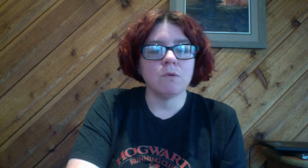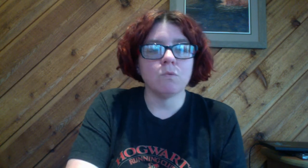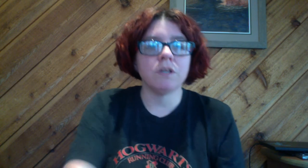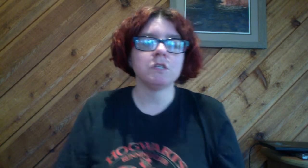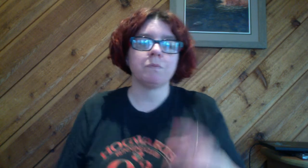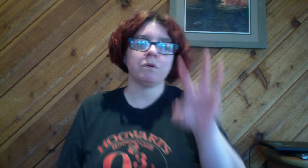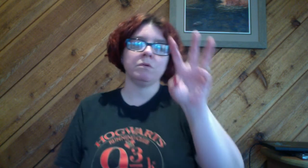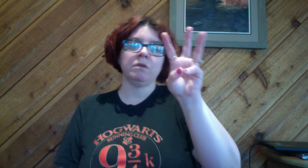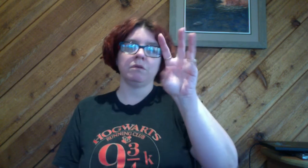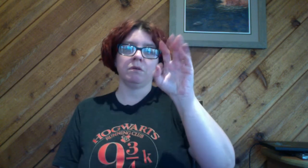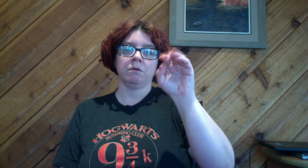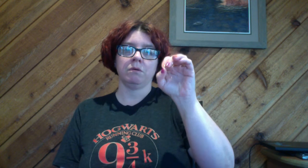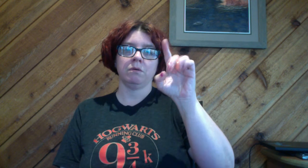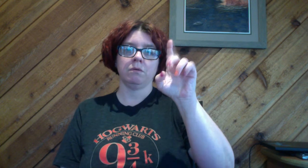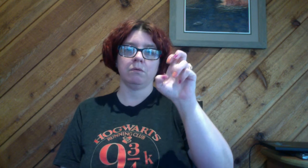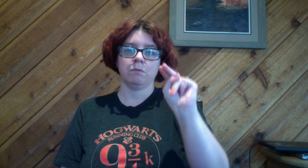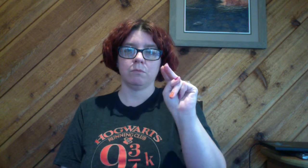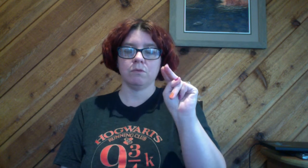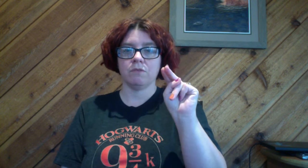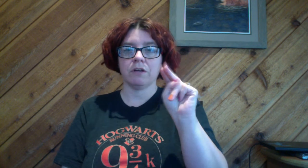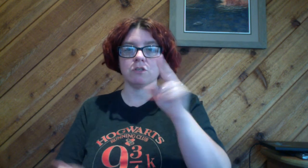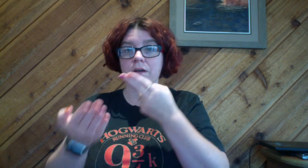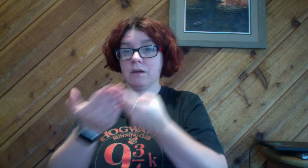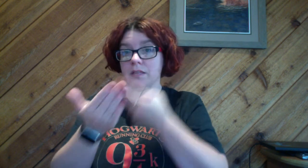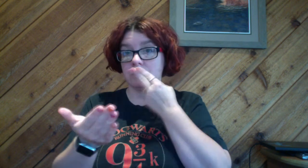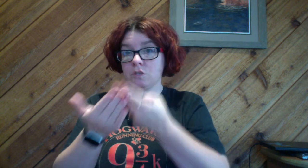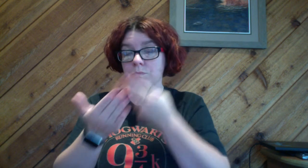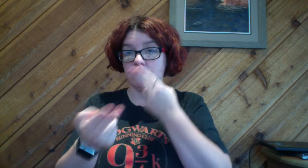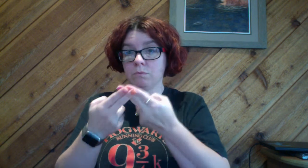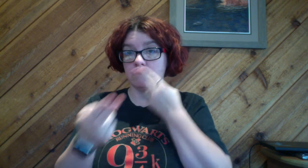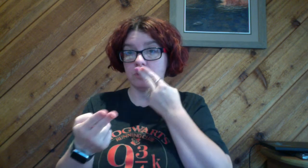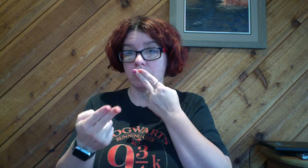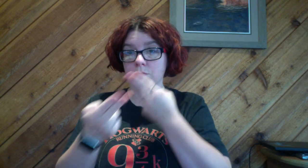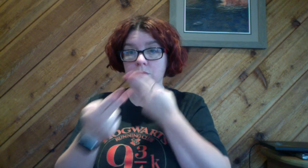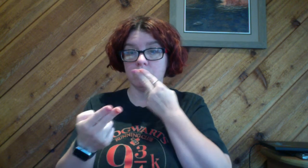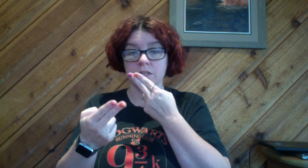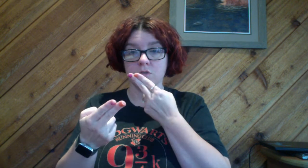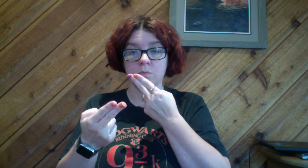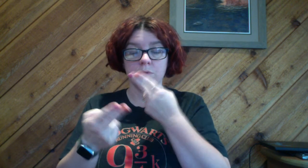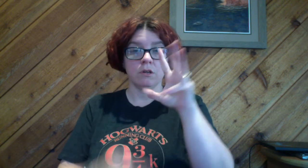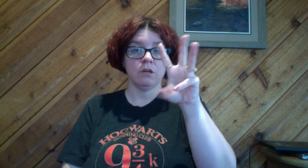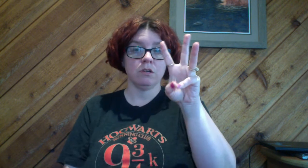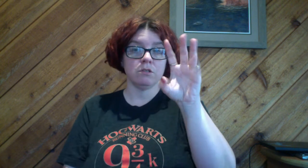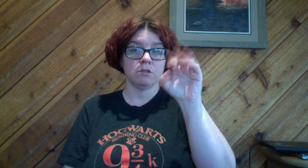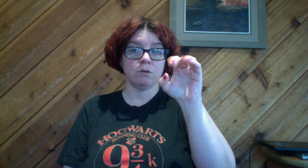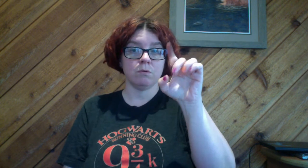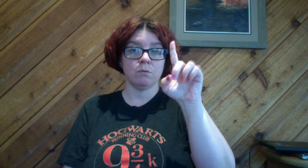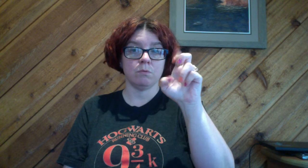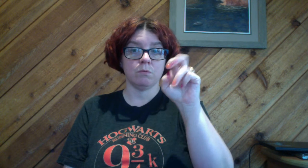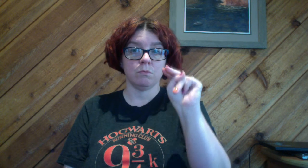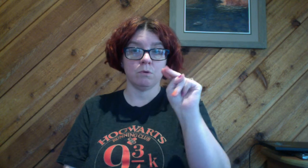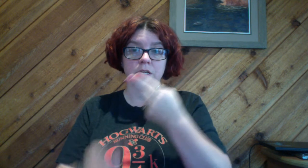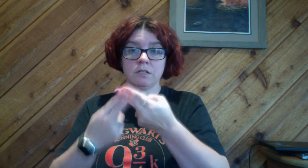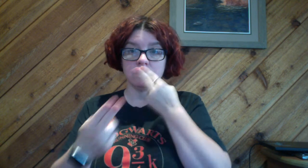Wooden spoon. You finger spell and then spoon. Sorry, spoon, not soup. So wooden